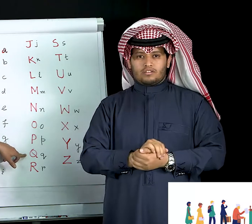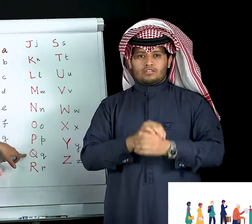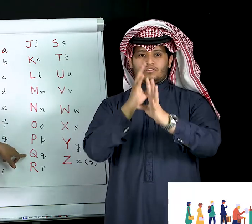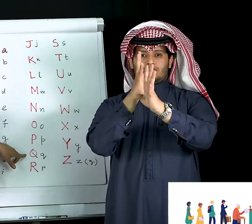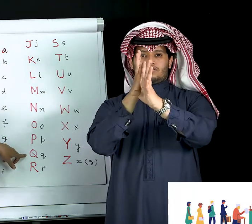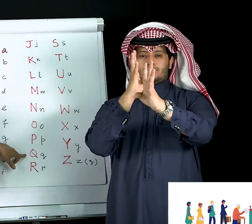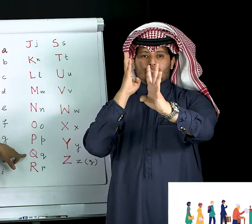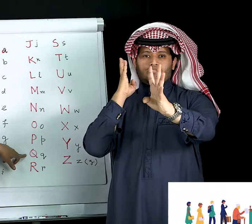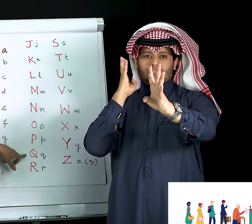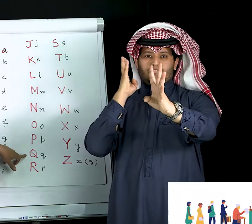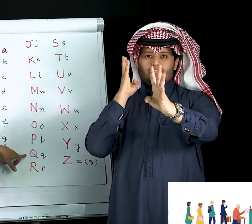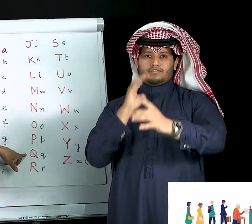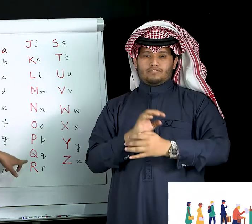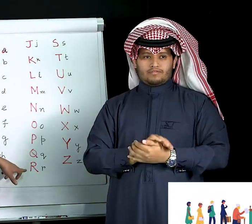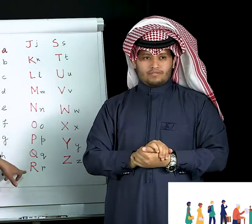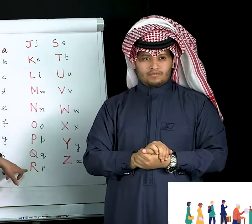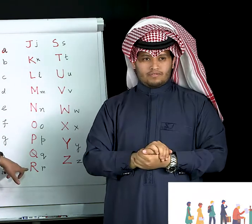Shabura.